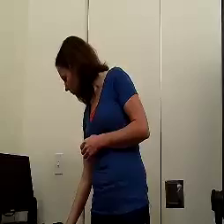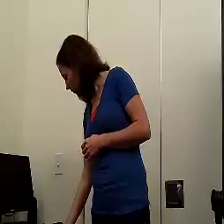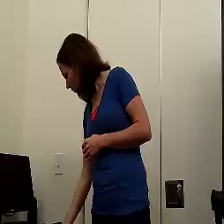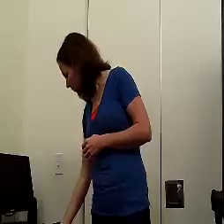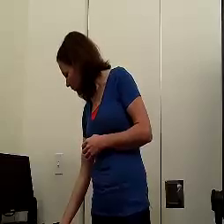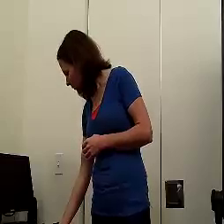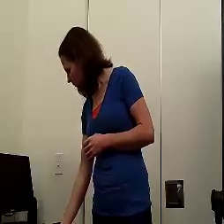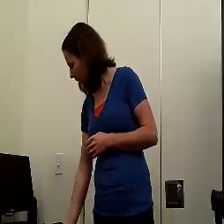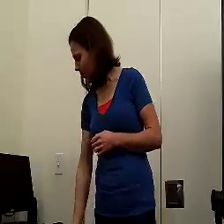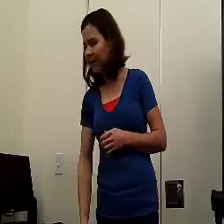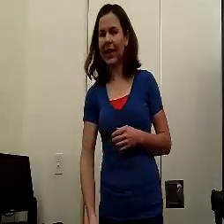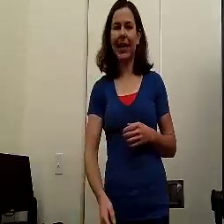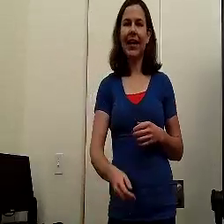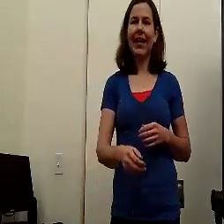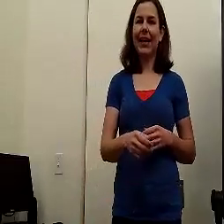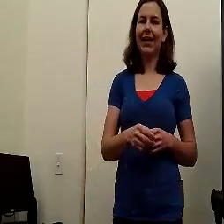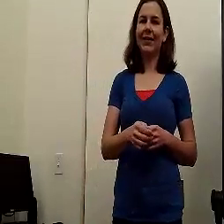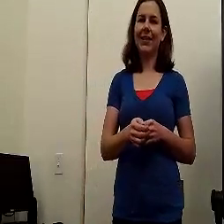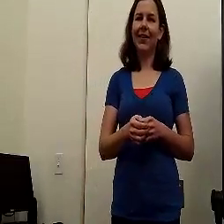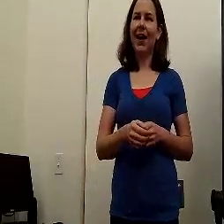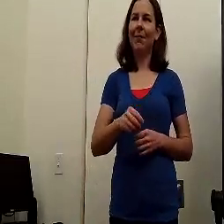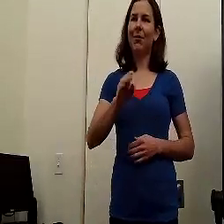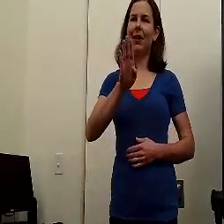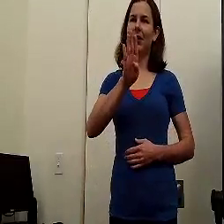those? Okay, here's another common one.